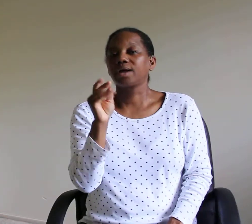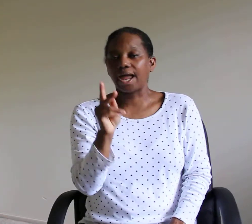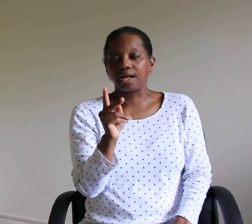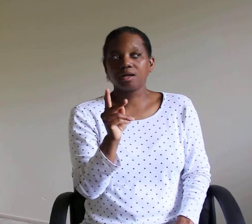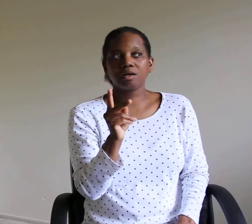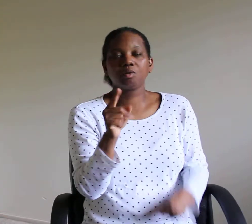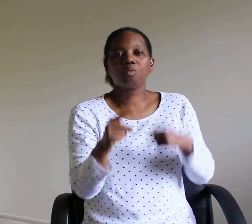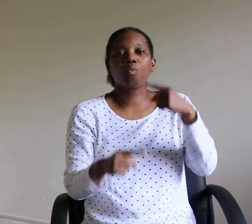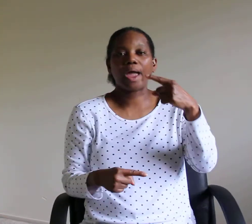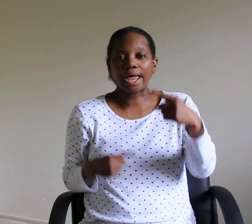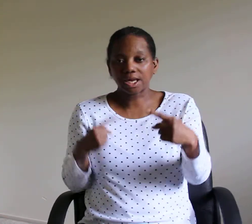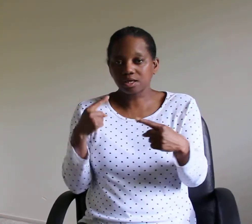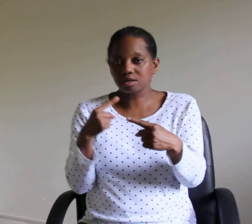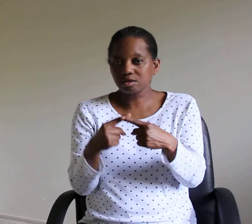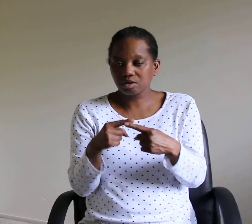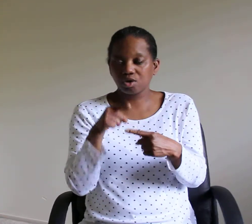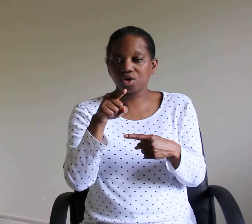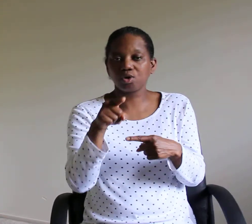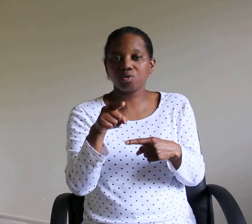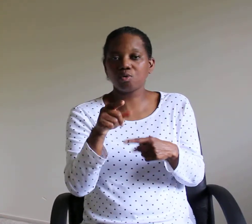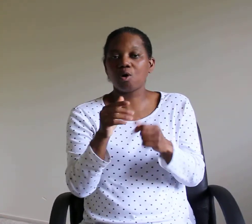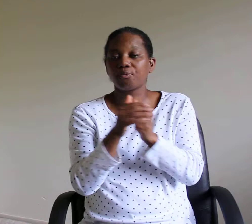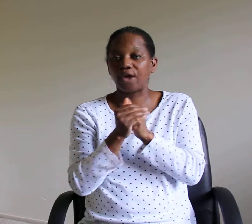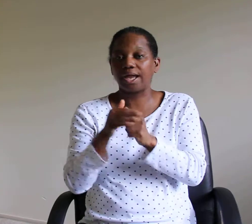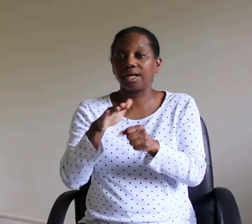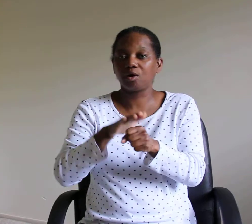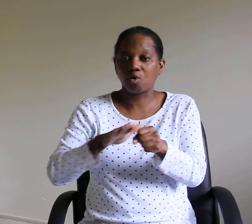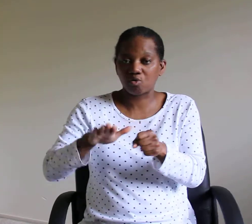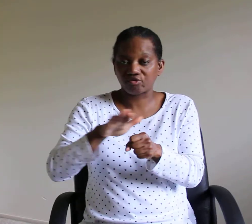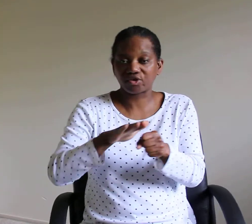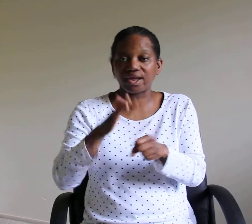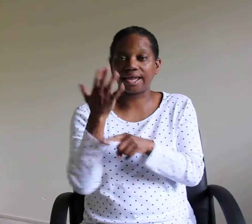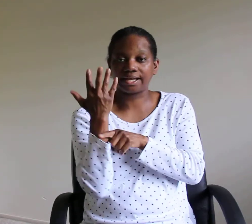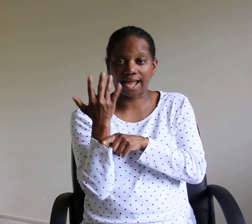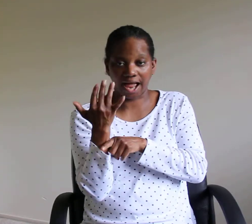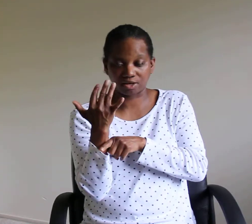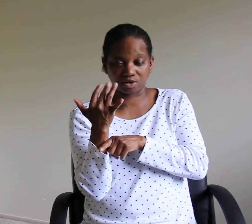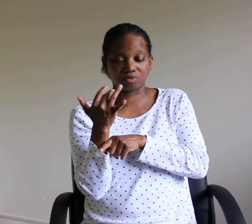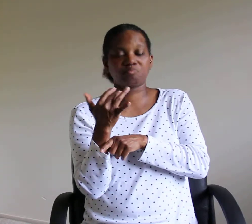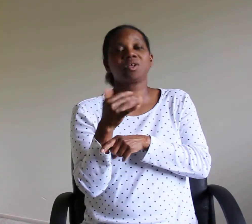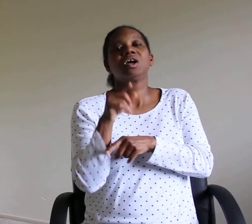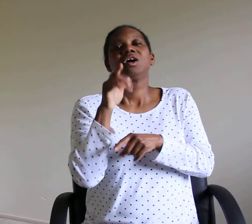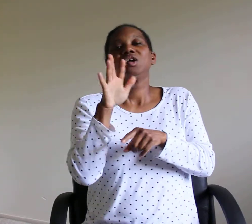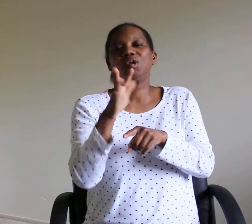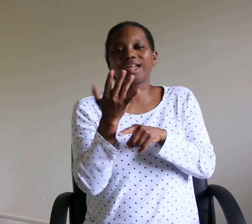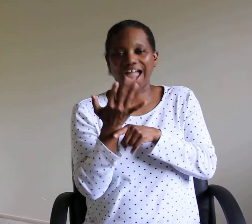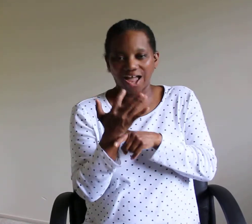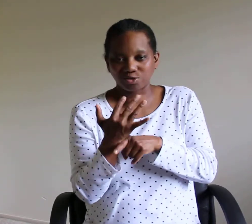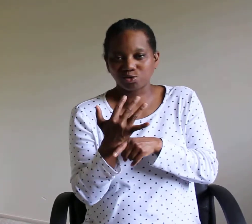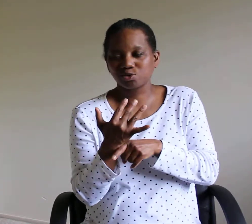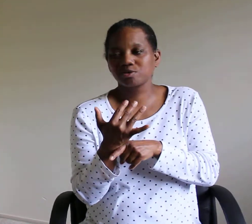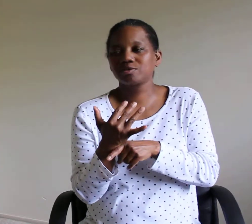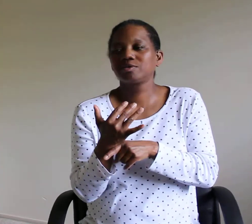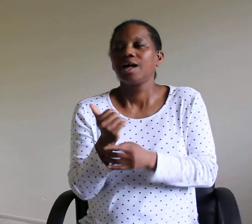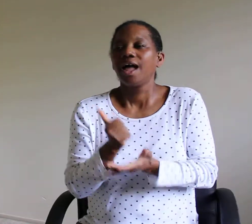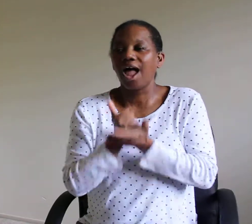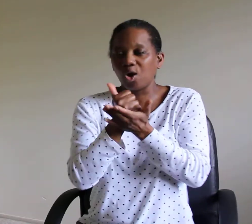Okay, when you are praying over a candle, your candles help